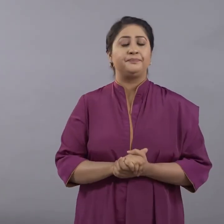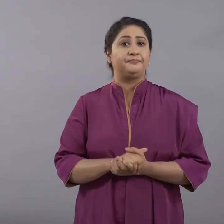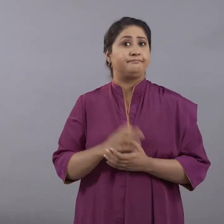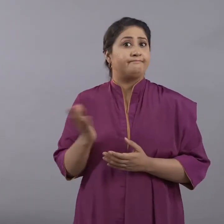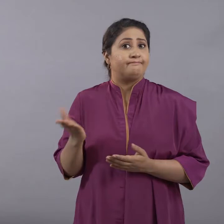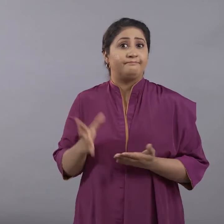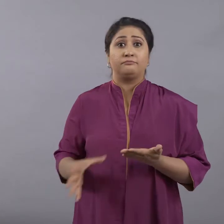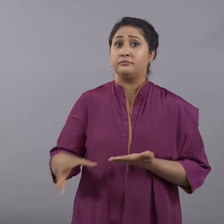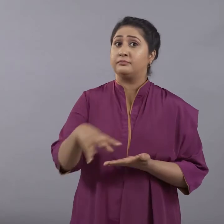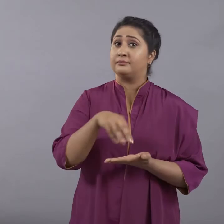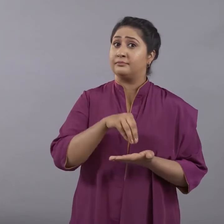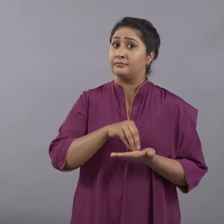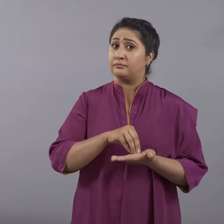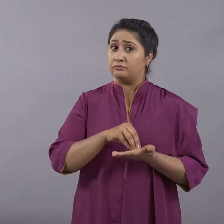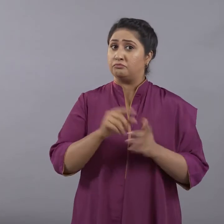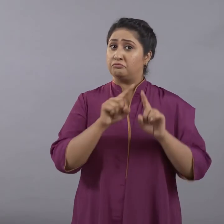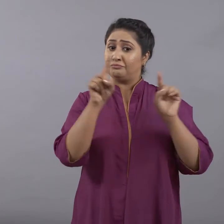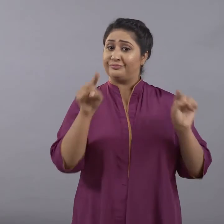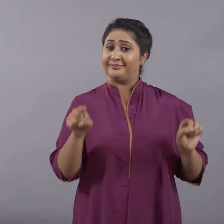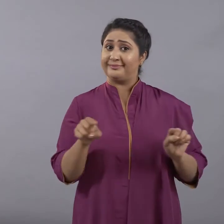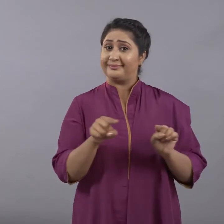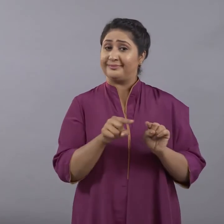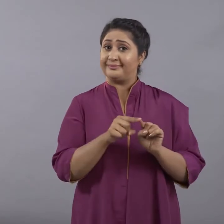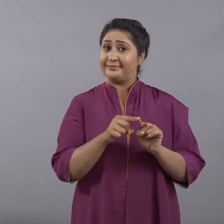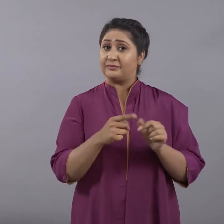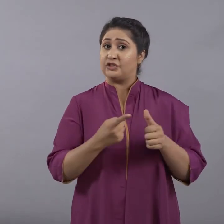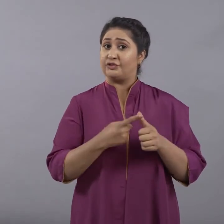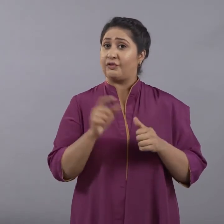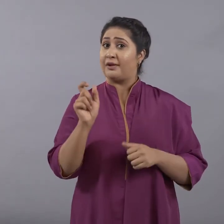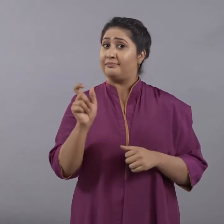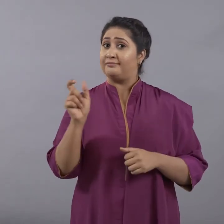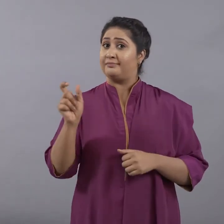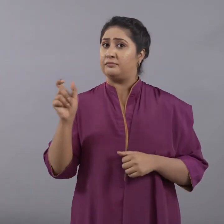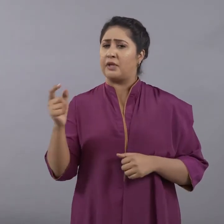It includes key words for each tool.